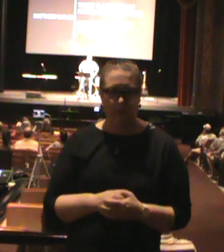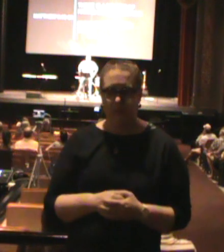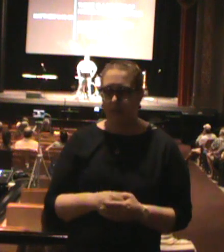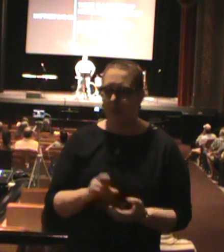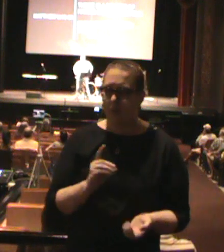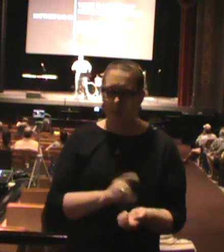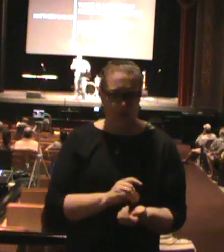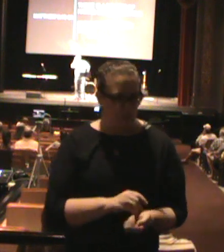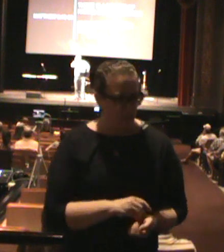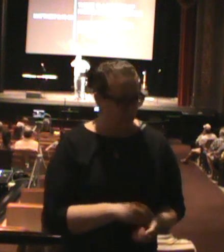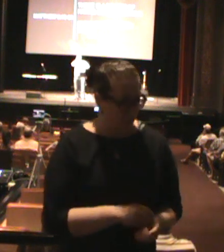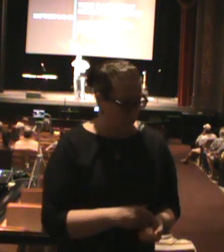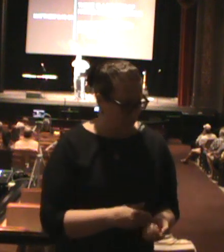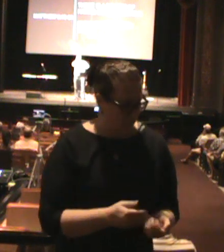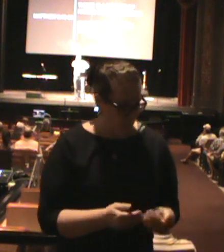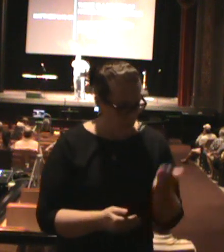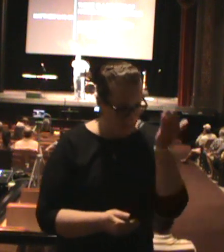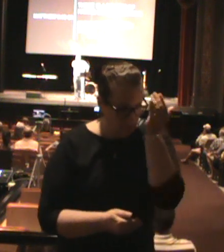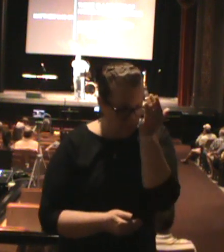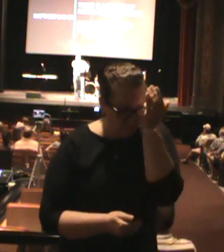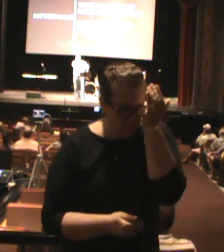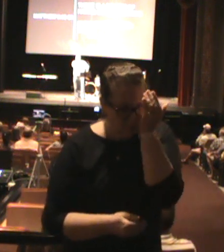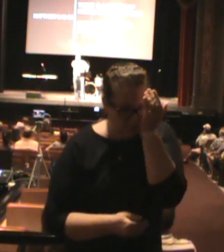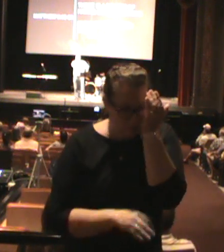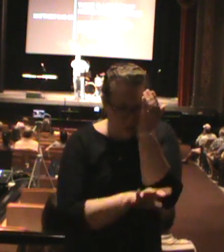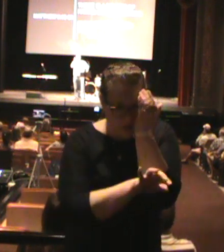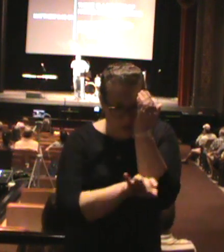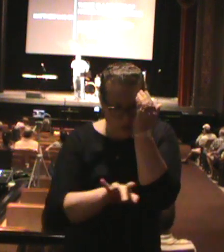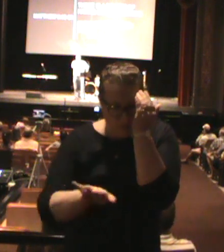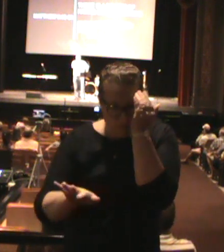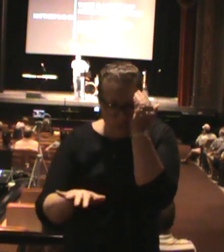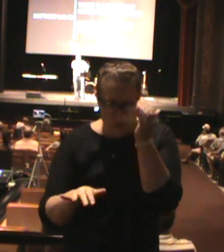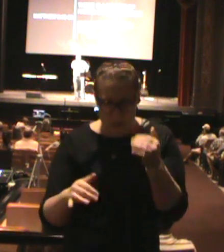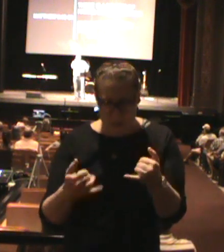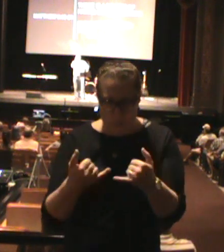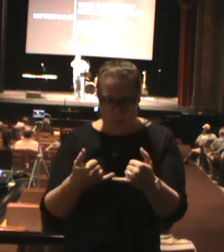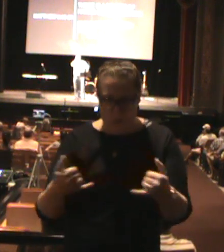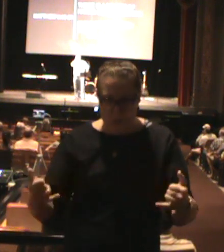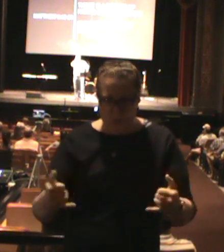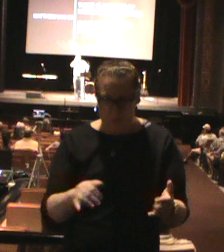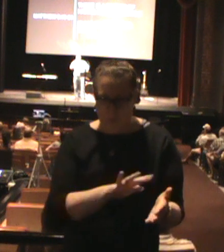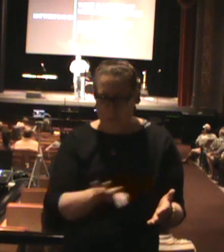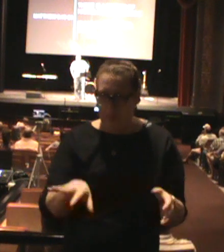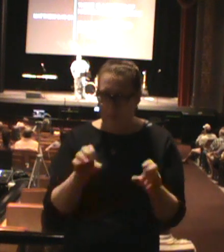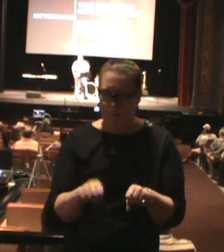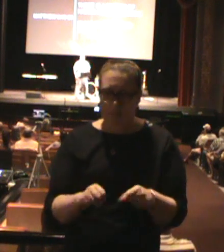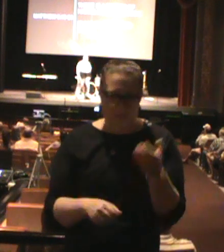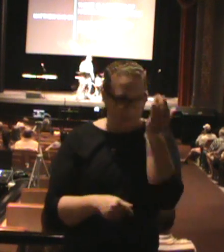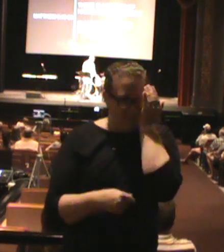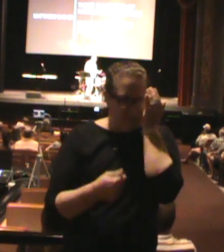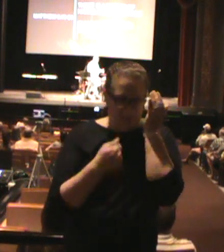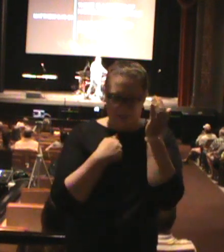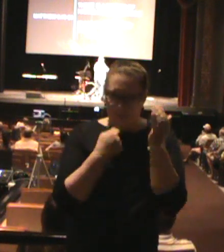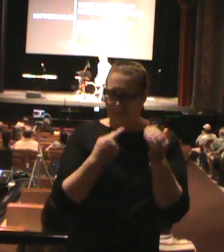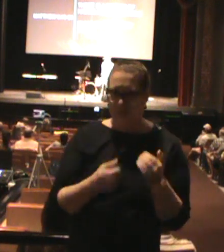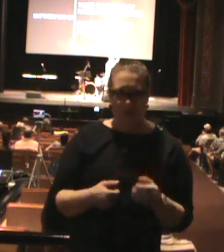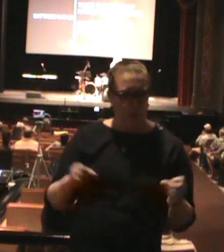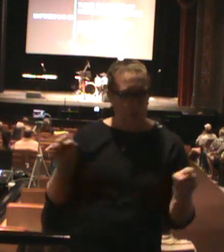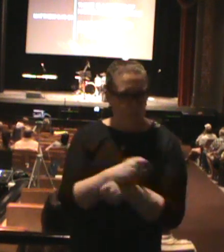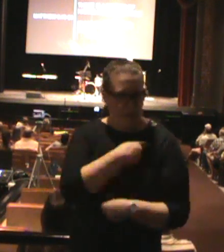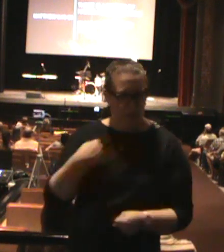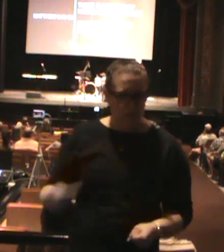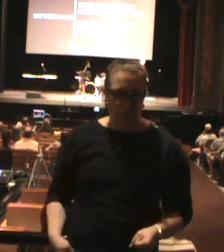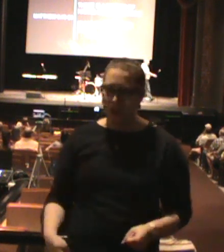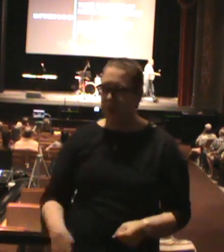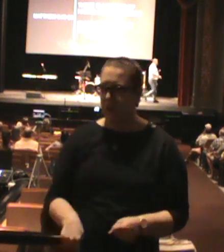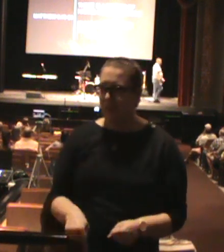like, "Cover your eye and breathe the lowest line possible." Remember that? So I said, "Made in China," and I got up out of the chair,